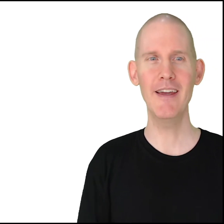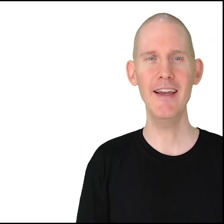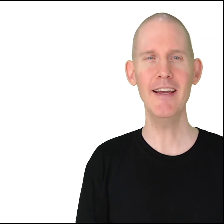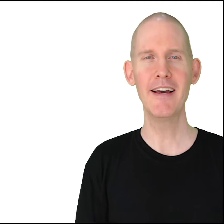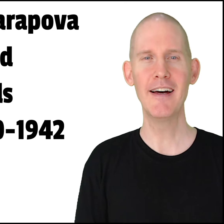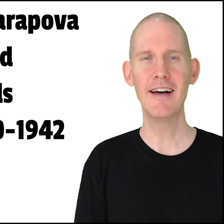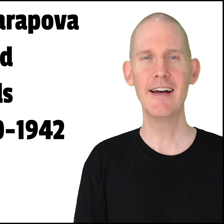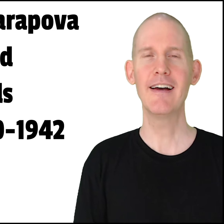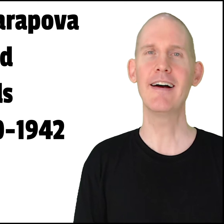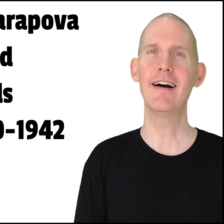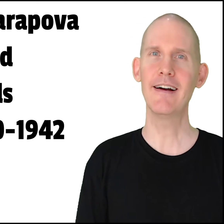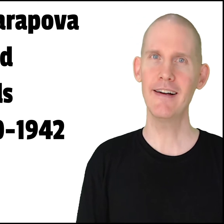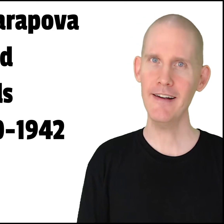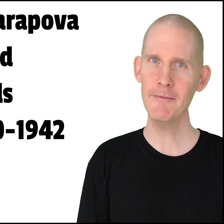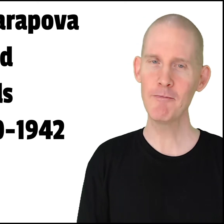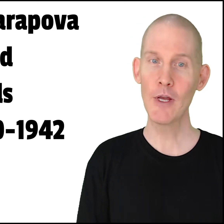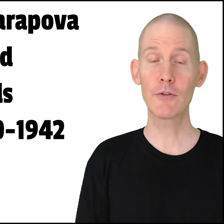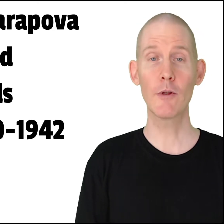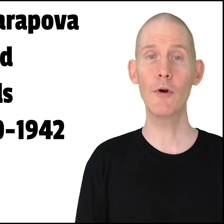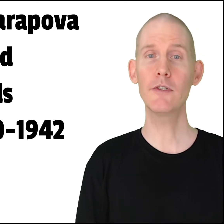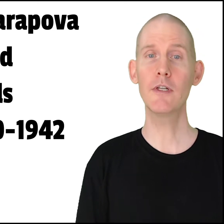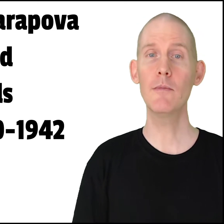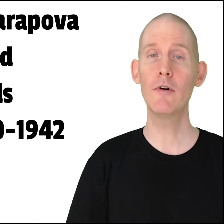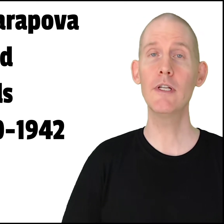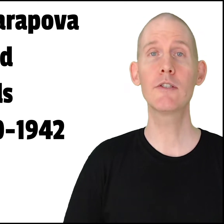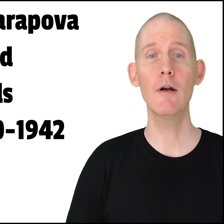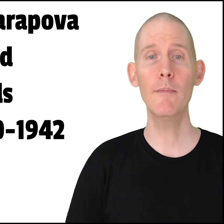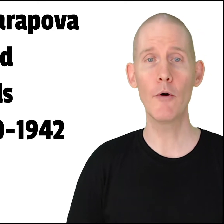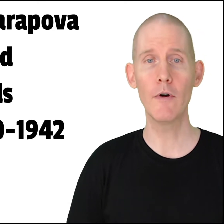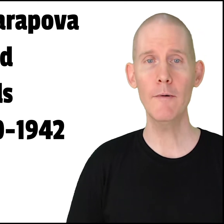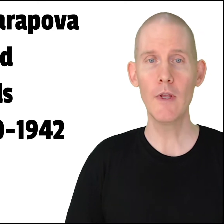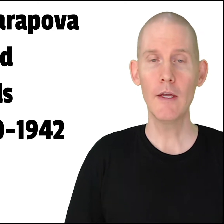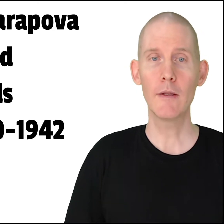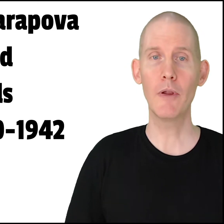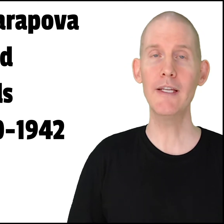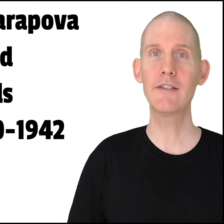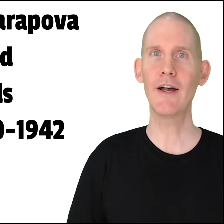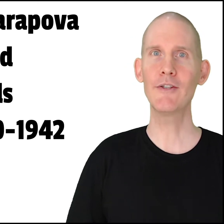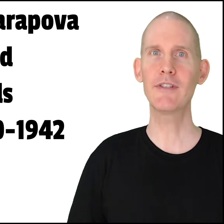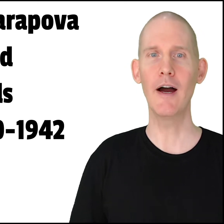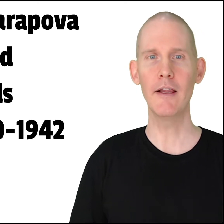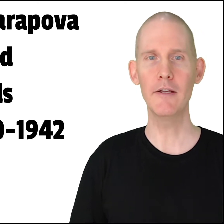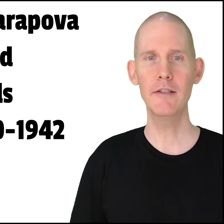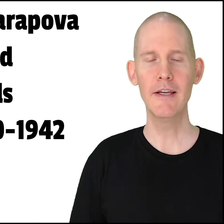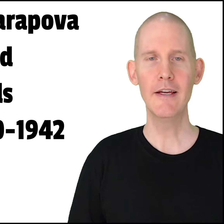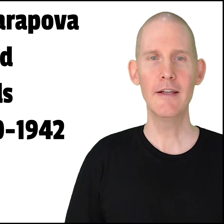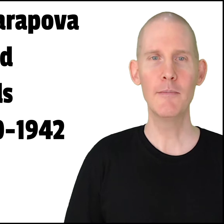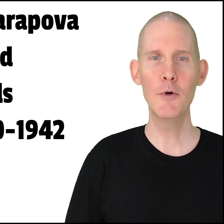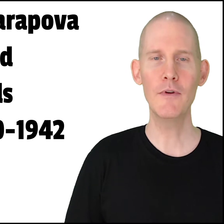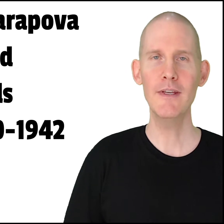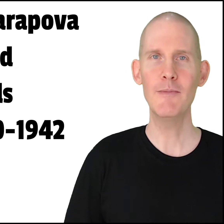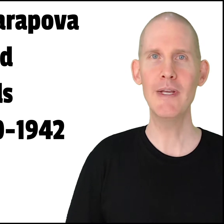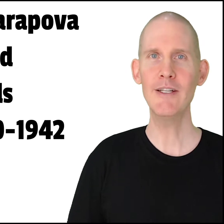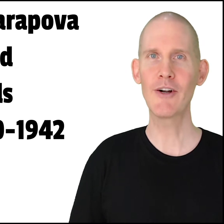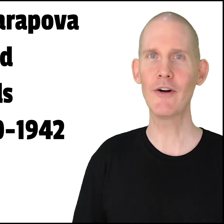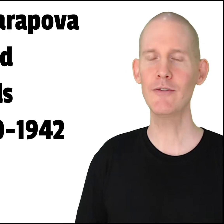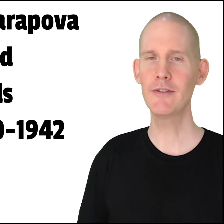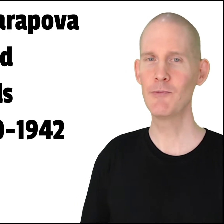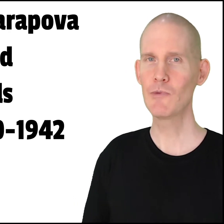they? So the person, Maria Sharapova. The place, Ellis Island. The movie, Mean Girls.